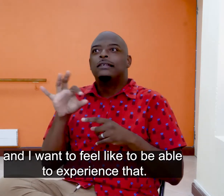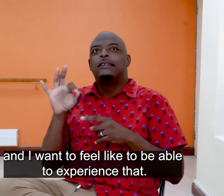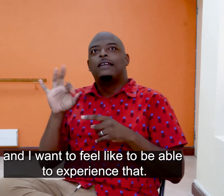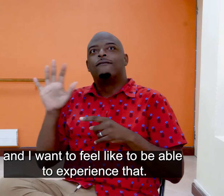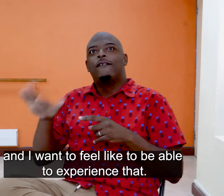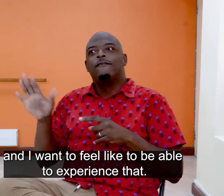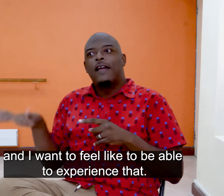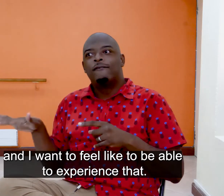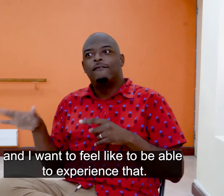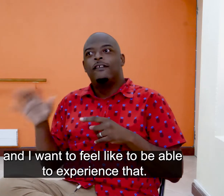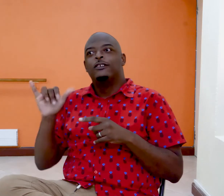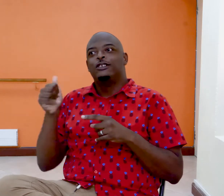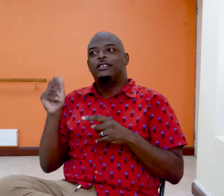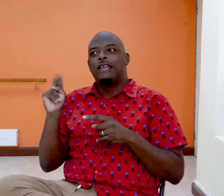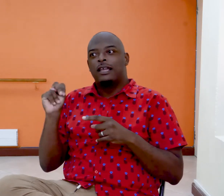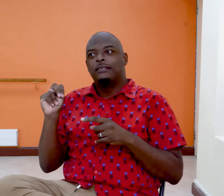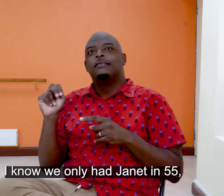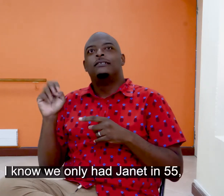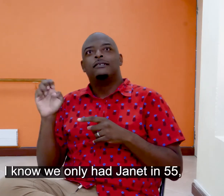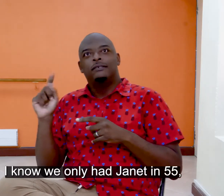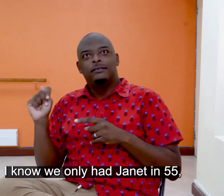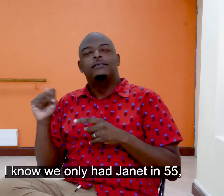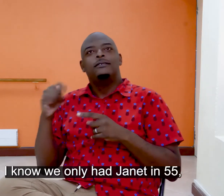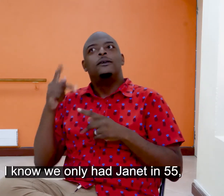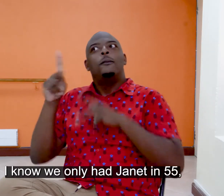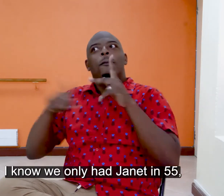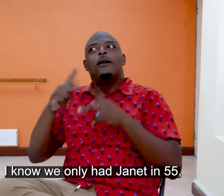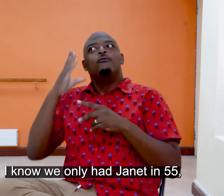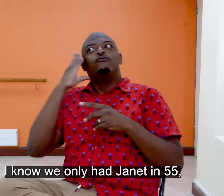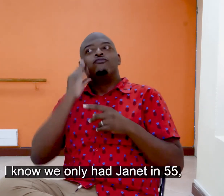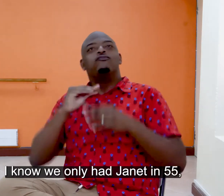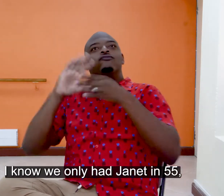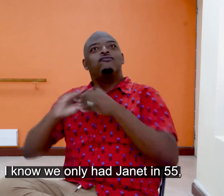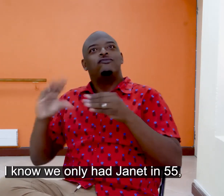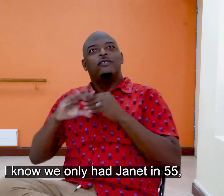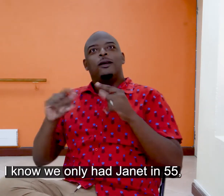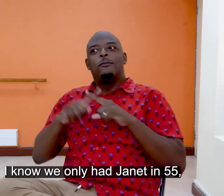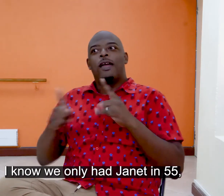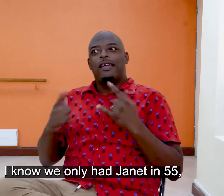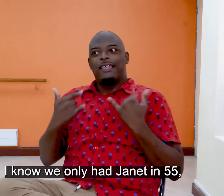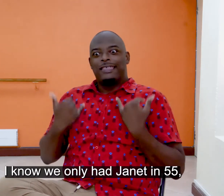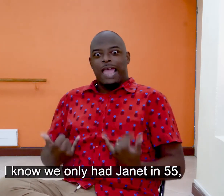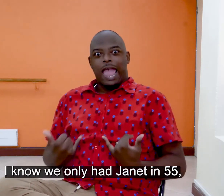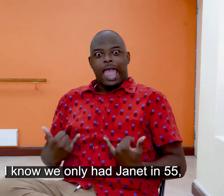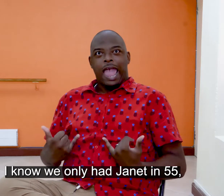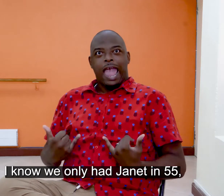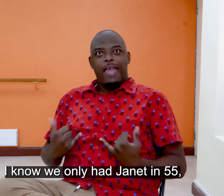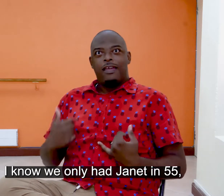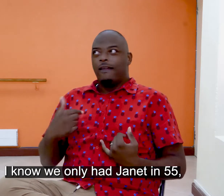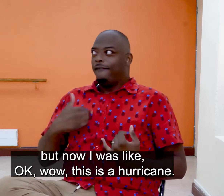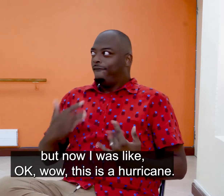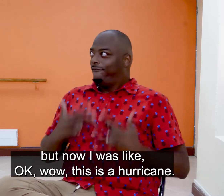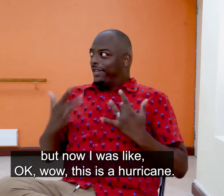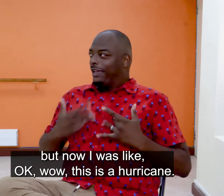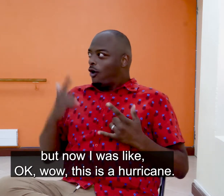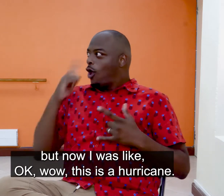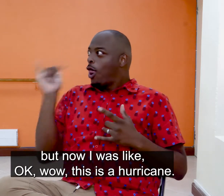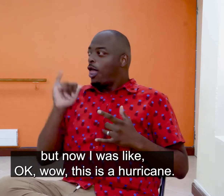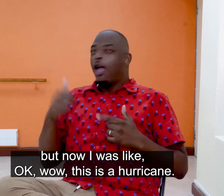to experience that. I know we only had Jeanette in 55, but now I was